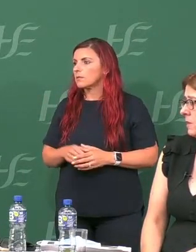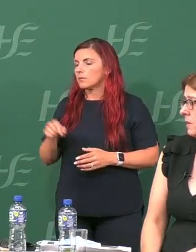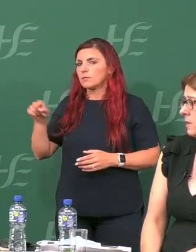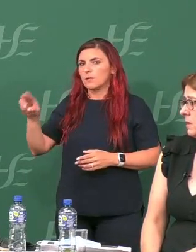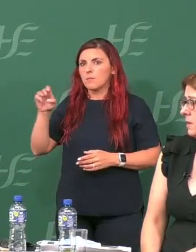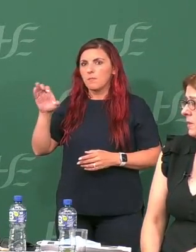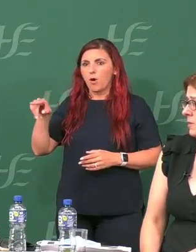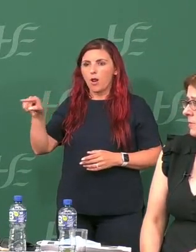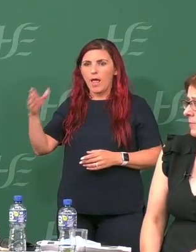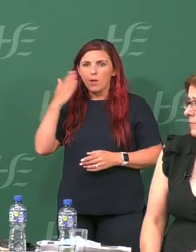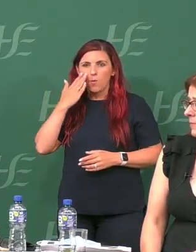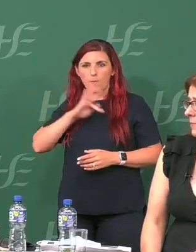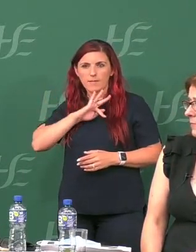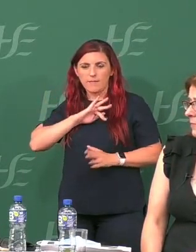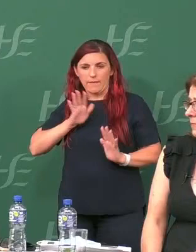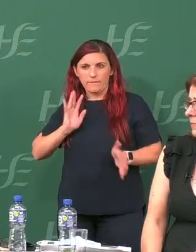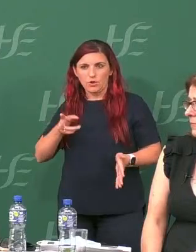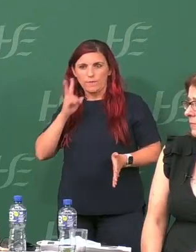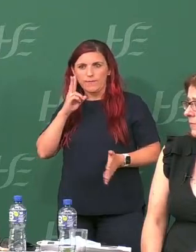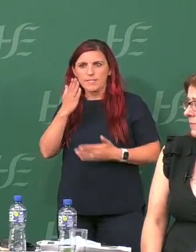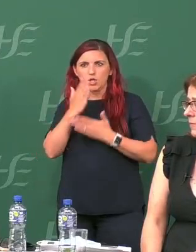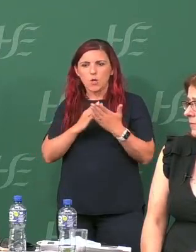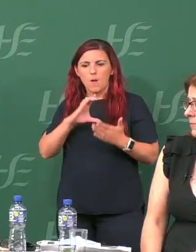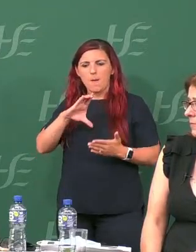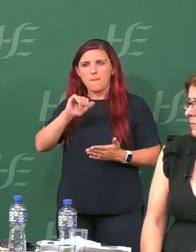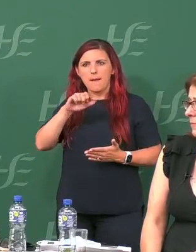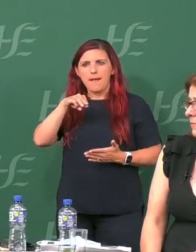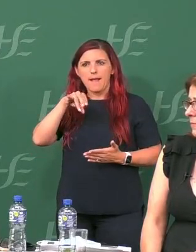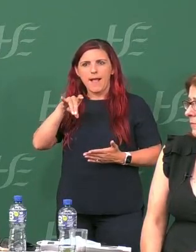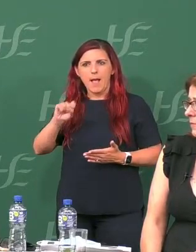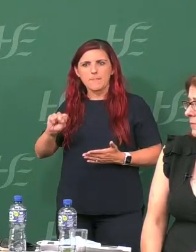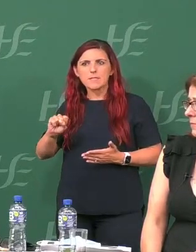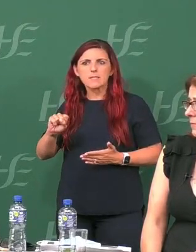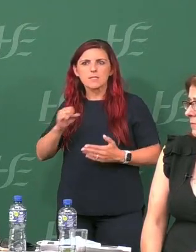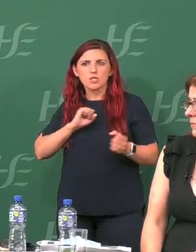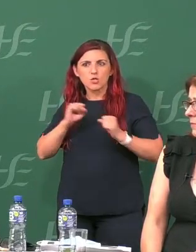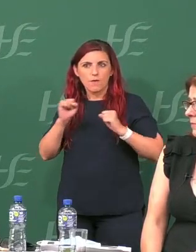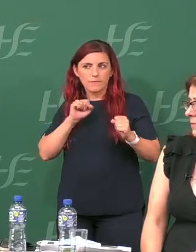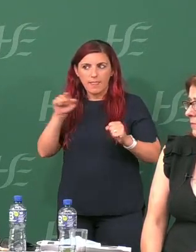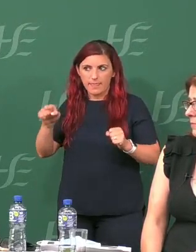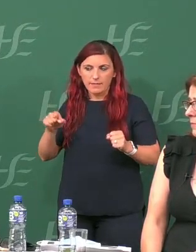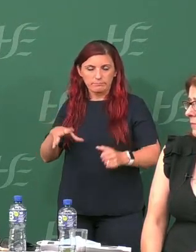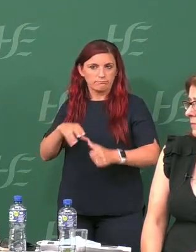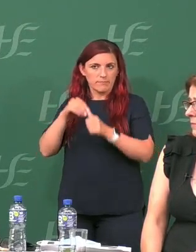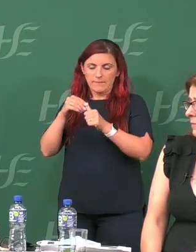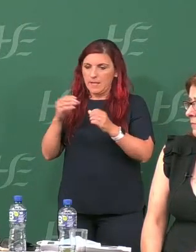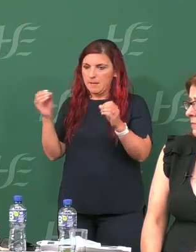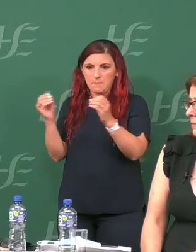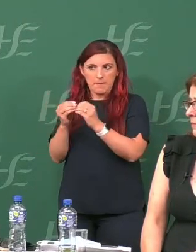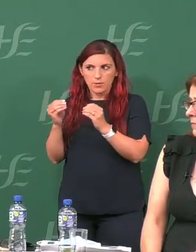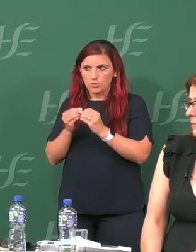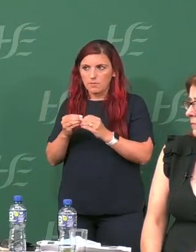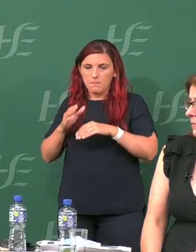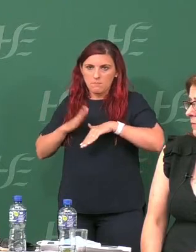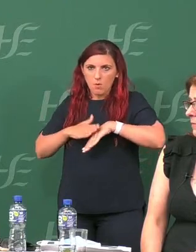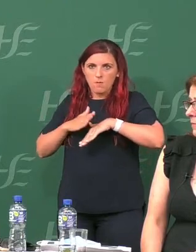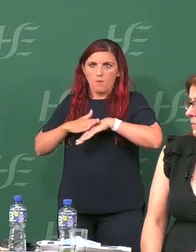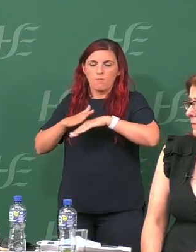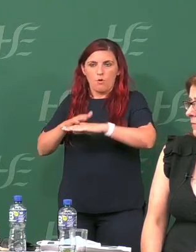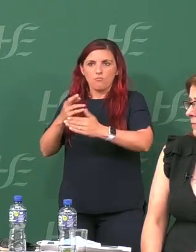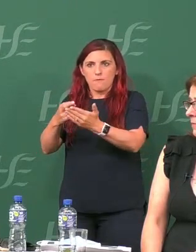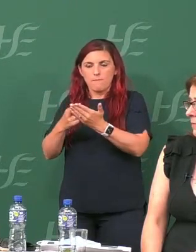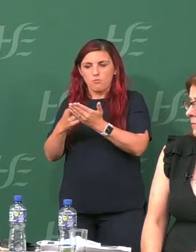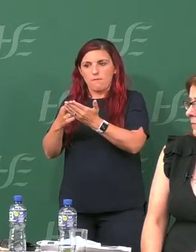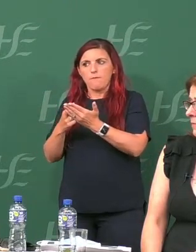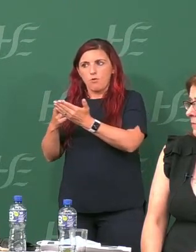I personally have visited some of our CAM services, and they specifically will talk to you about eating disorders becoming more prominent